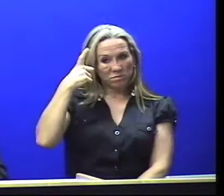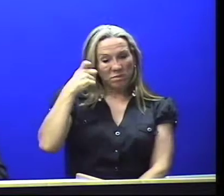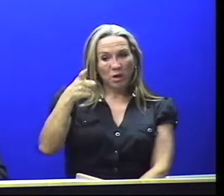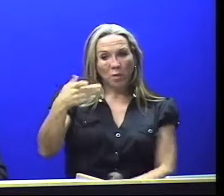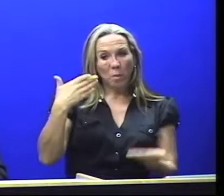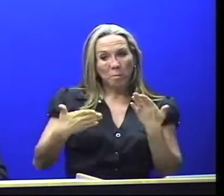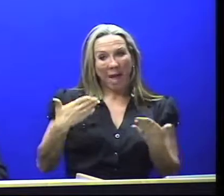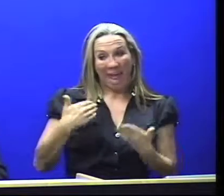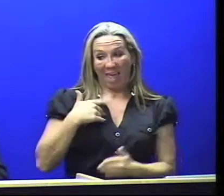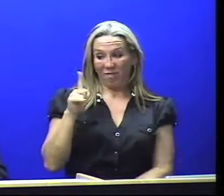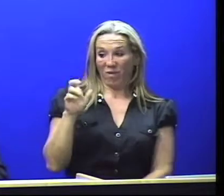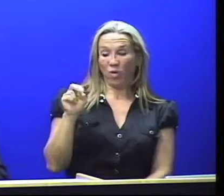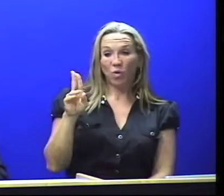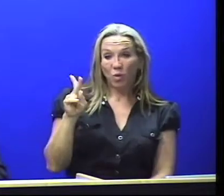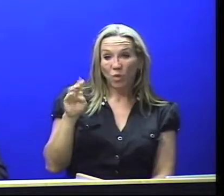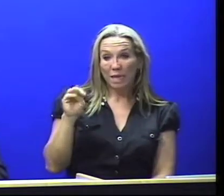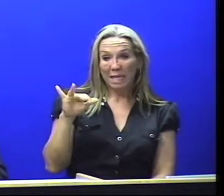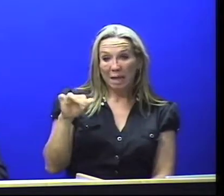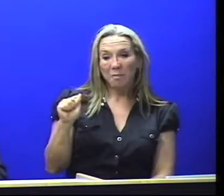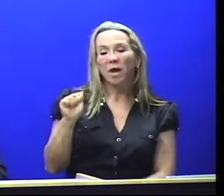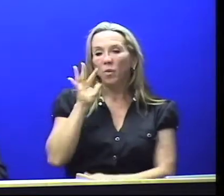have leukemia.